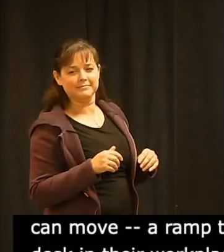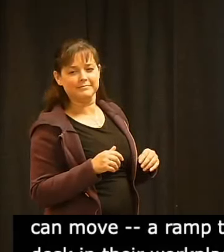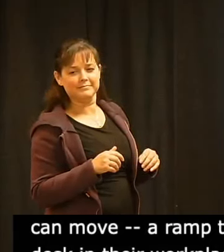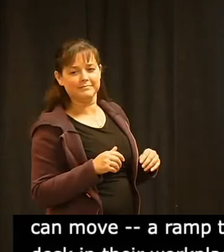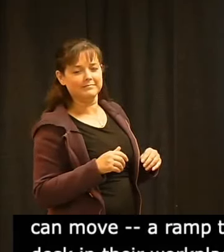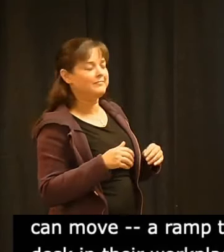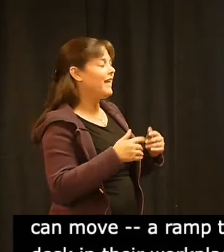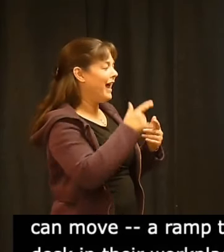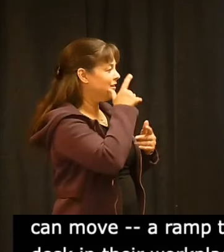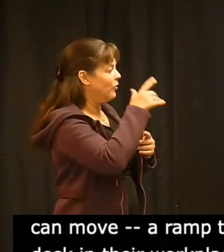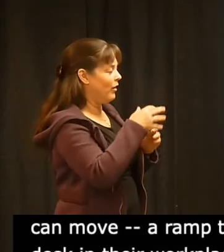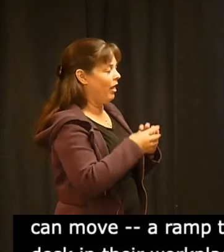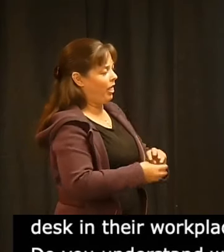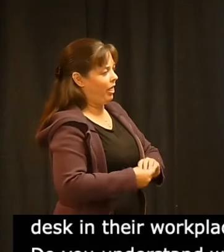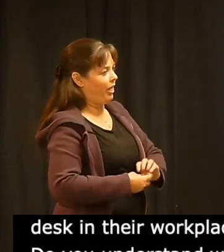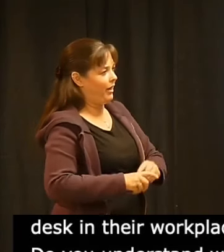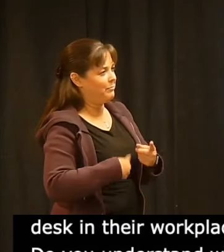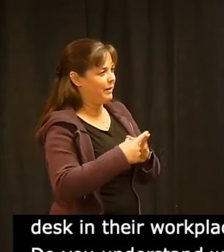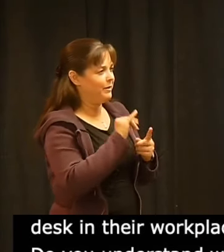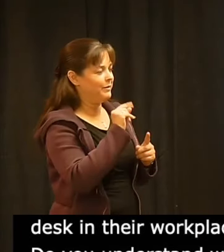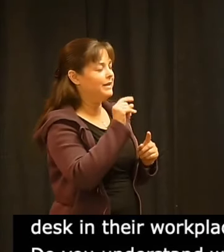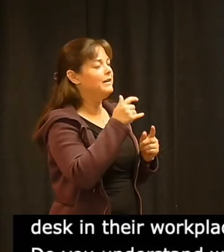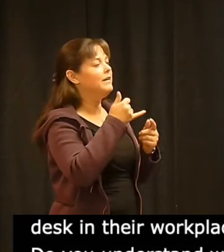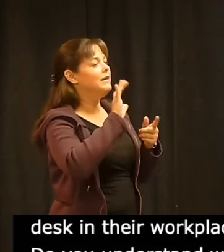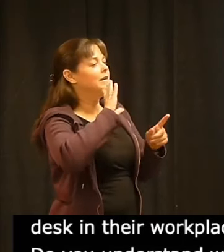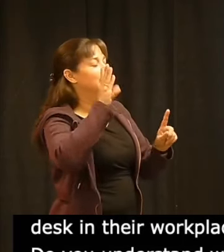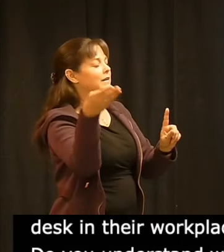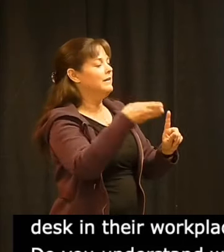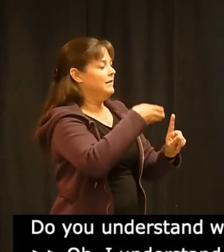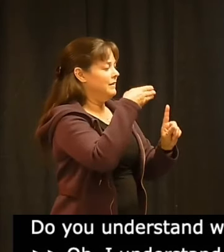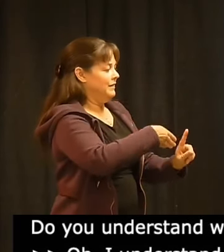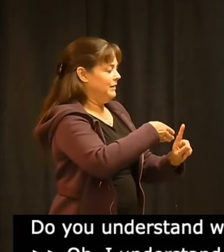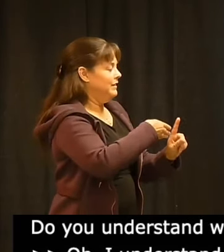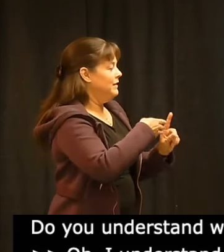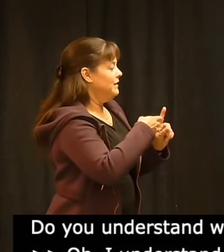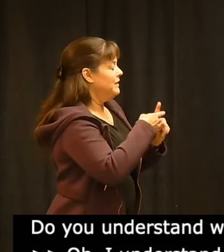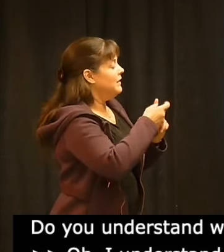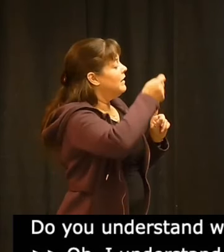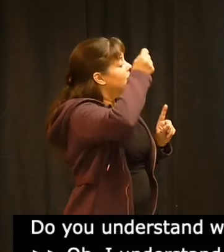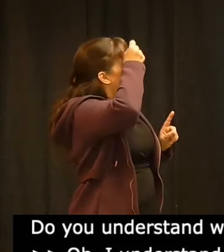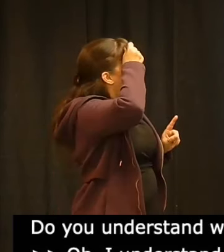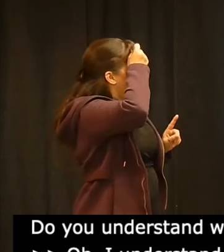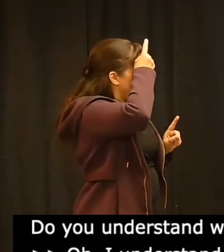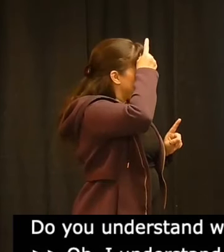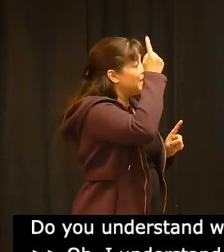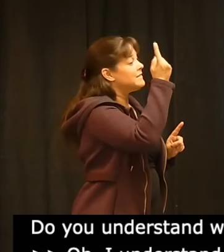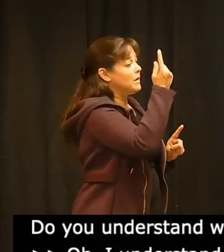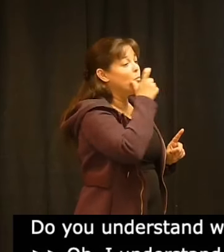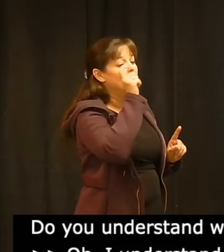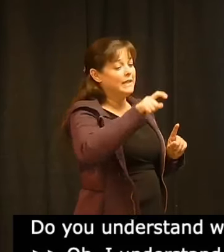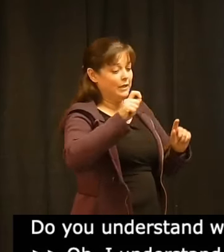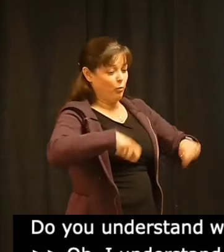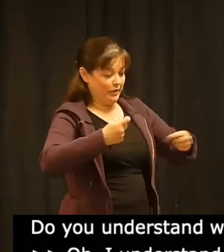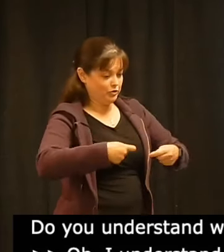Belabor it. I think I'm trying to get to more, again, I understand someone in a wheelchair needs a bigger